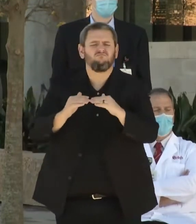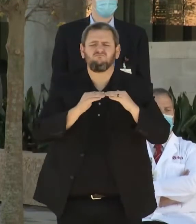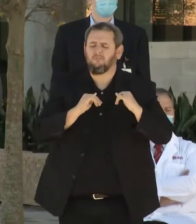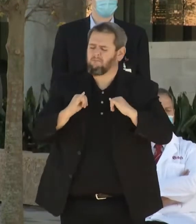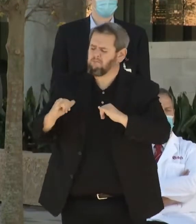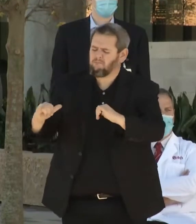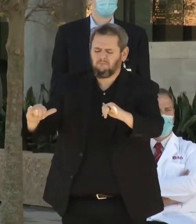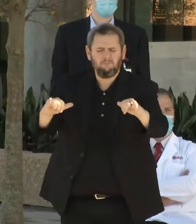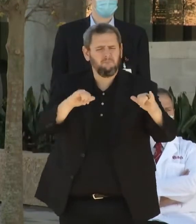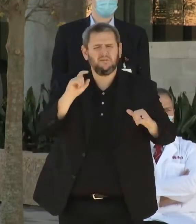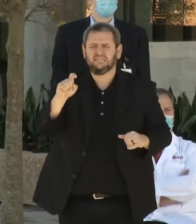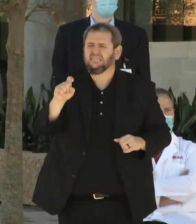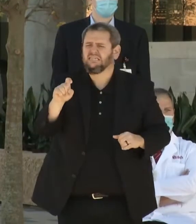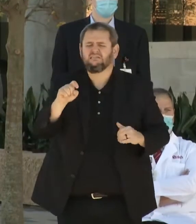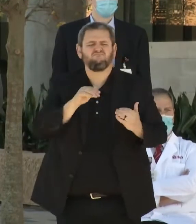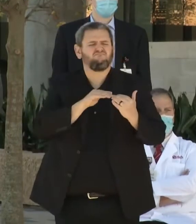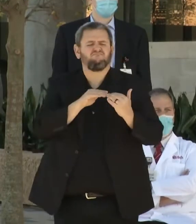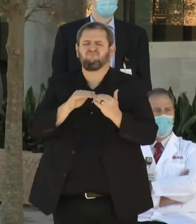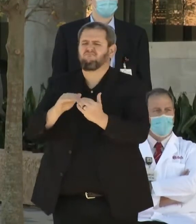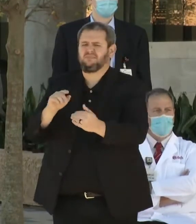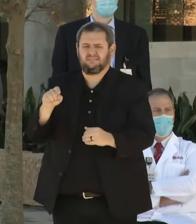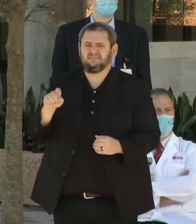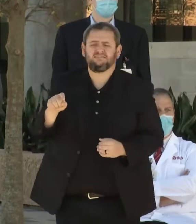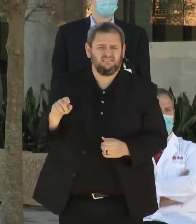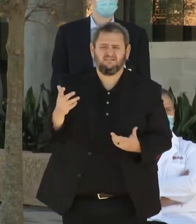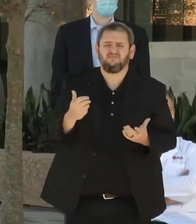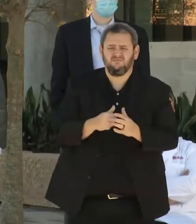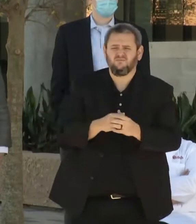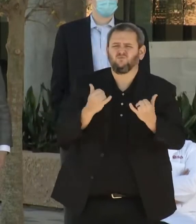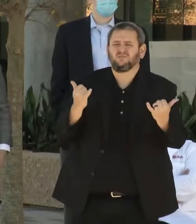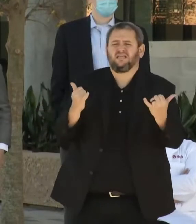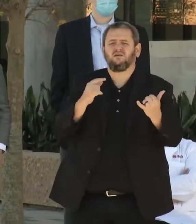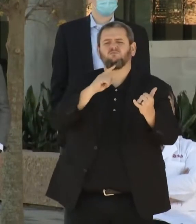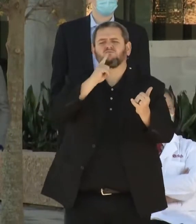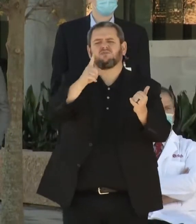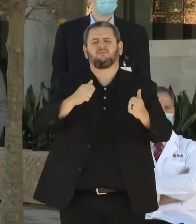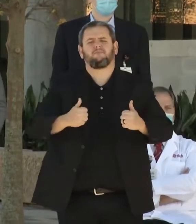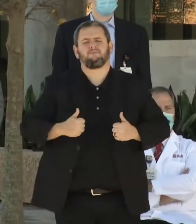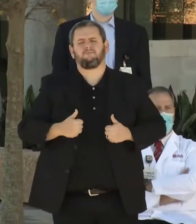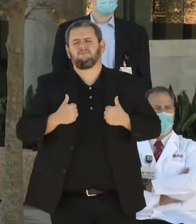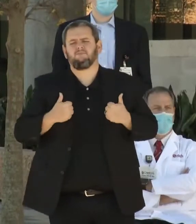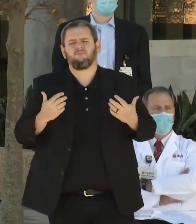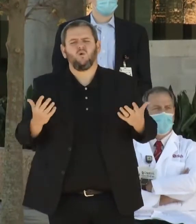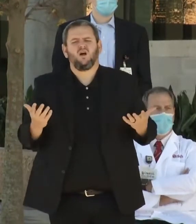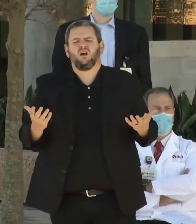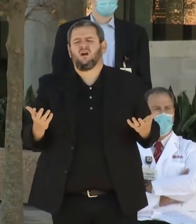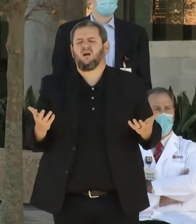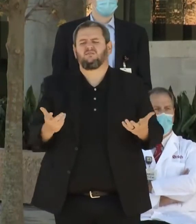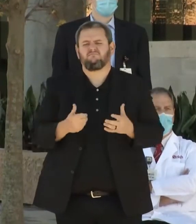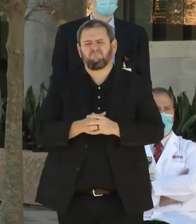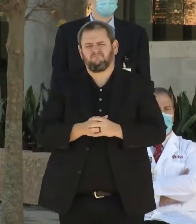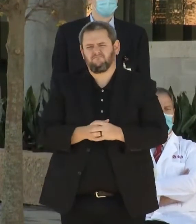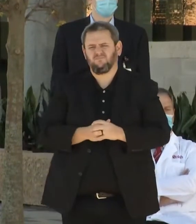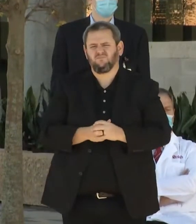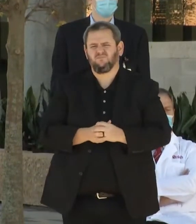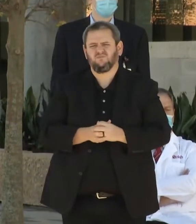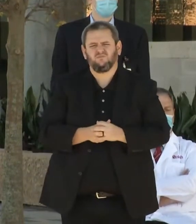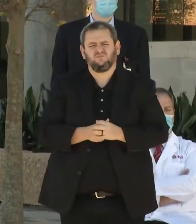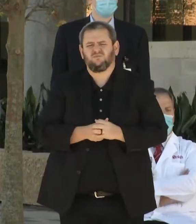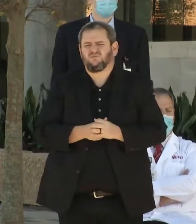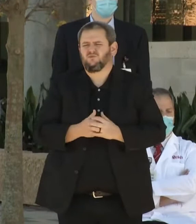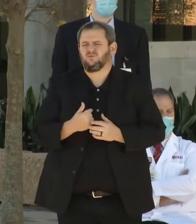our part. Our stark reality is that we have a moment to impact this now by